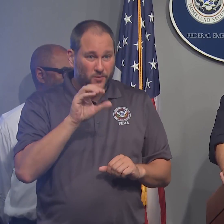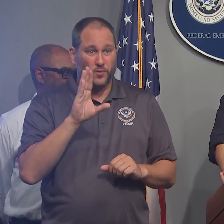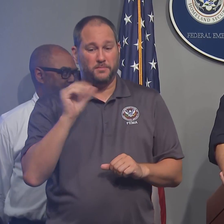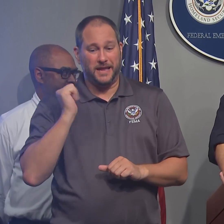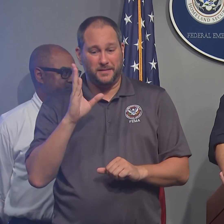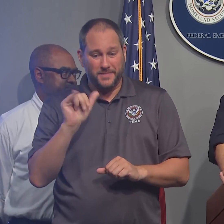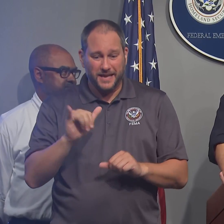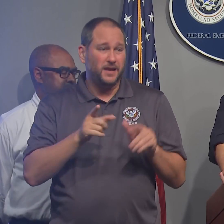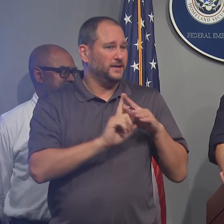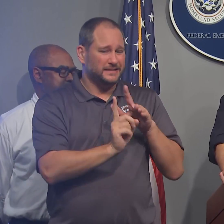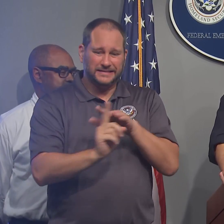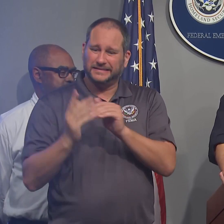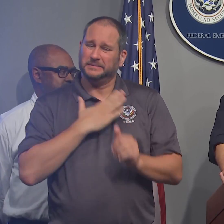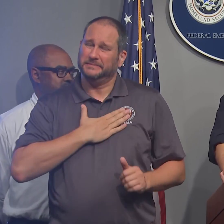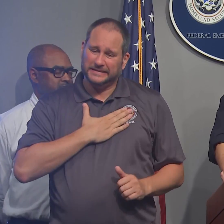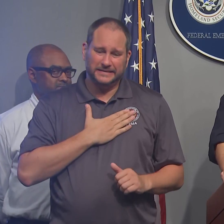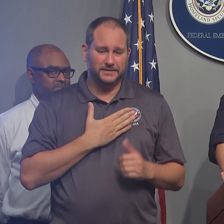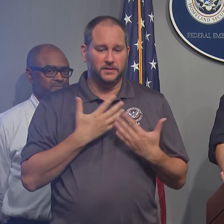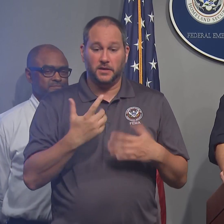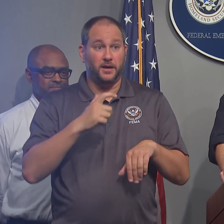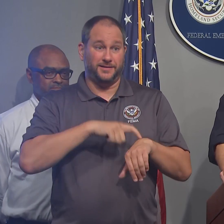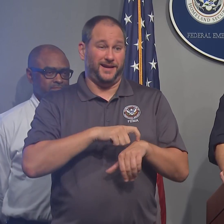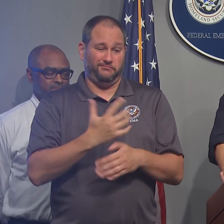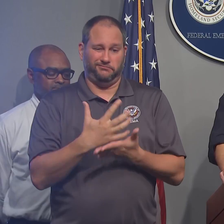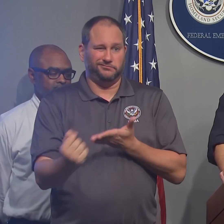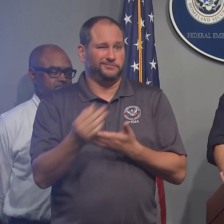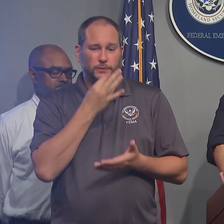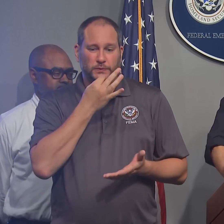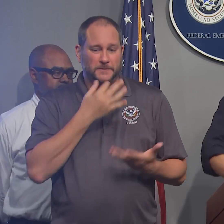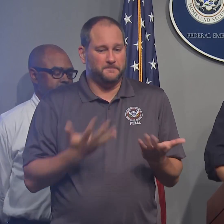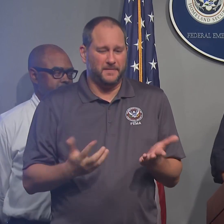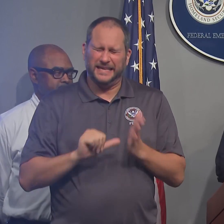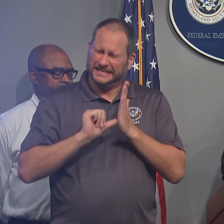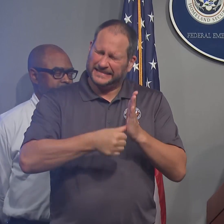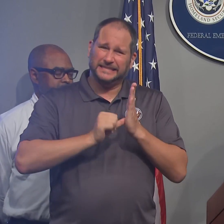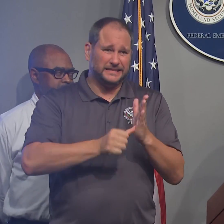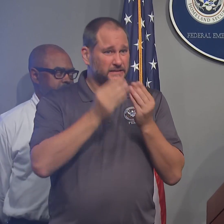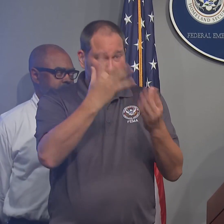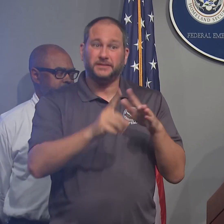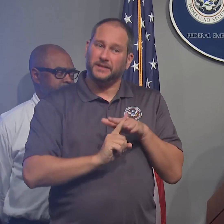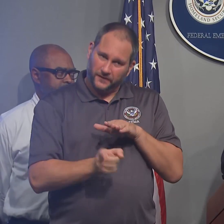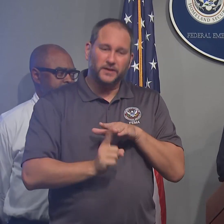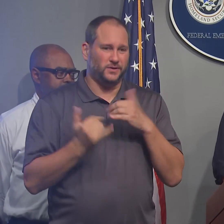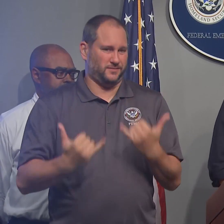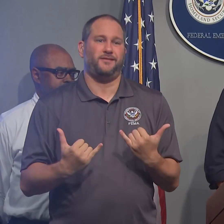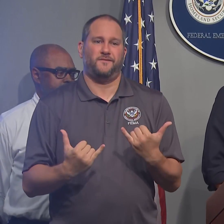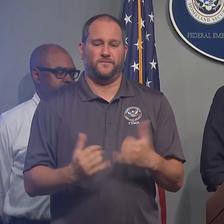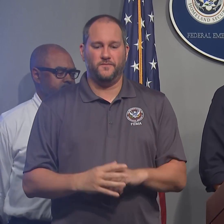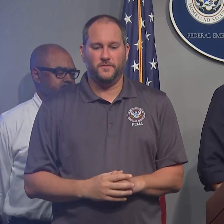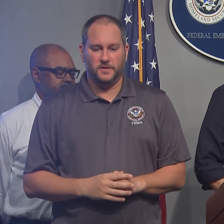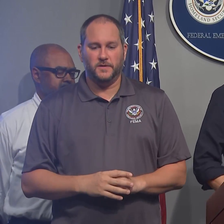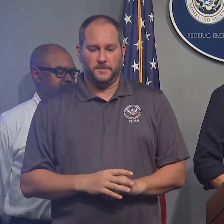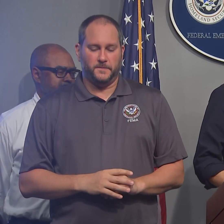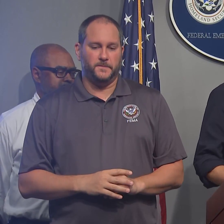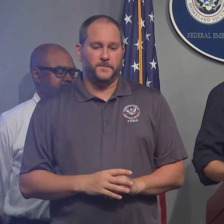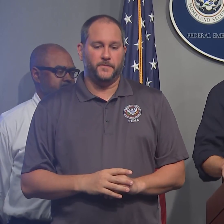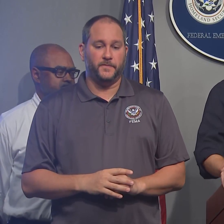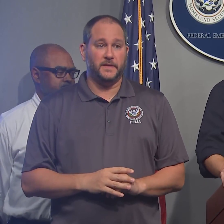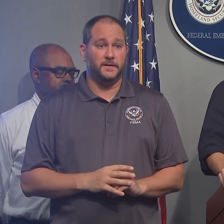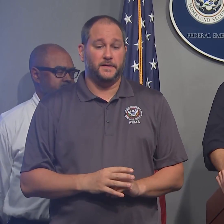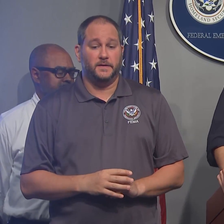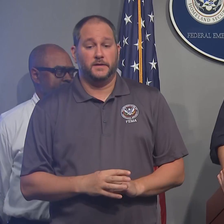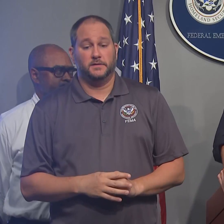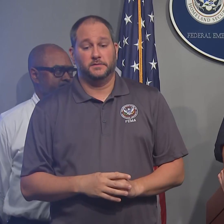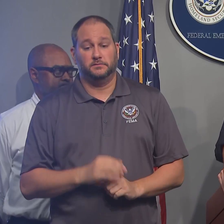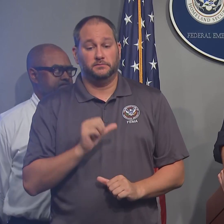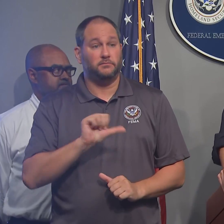surge inundation is coming to a close. I cannot emphasize that enough. With that, the other thing that's going to